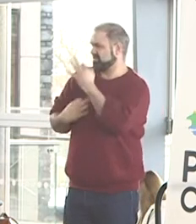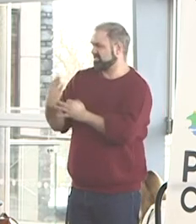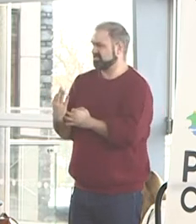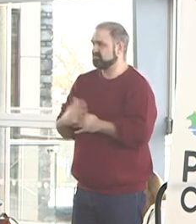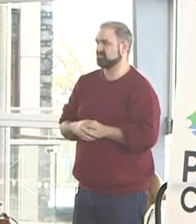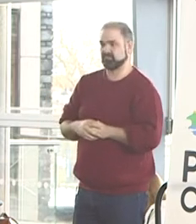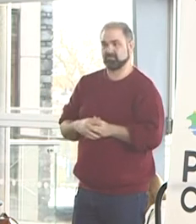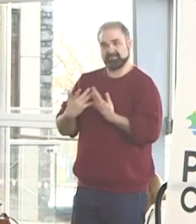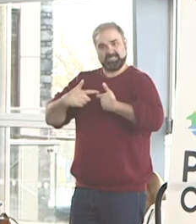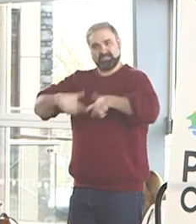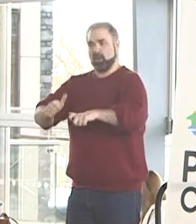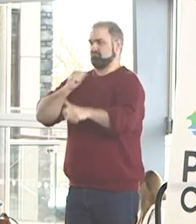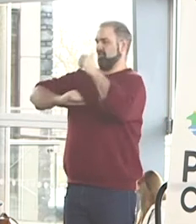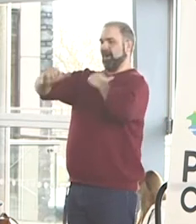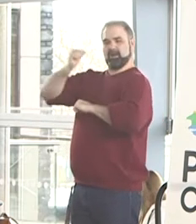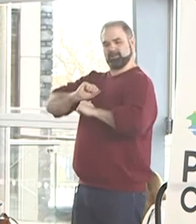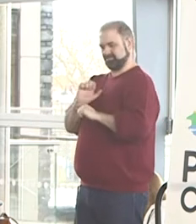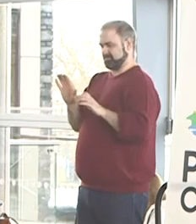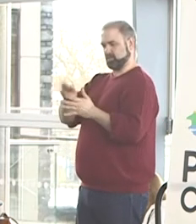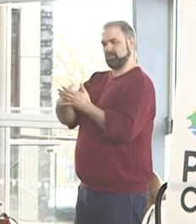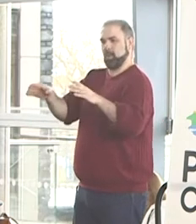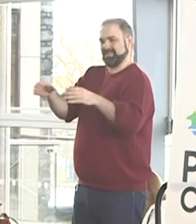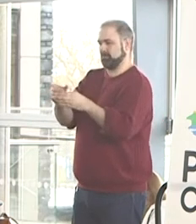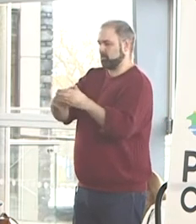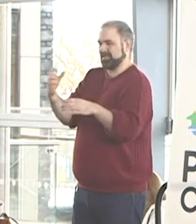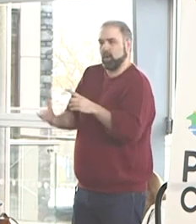years, and I'm still very proud of what we do.